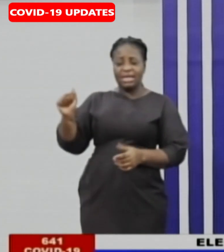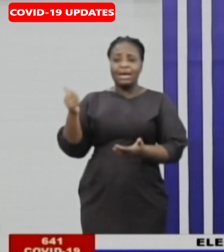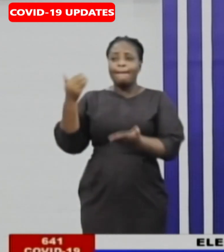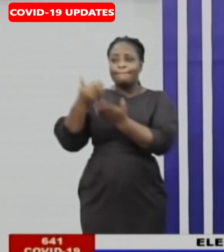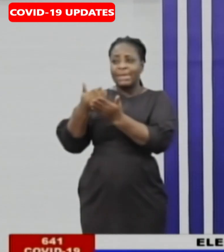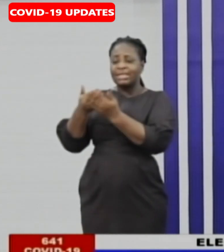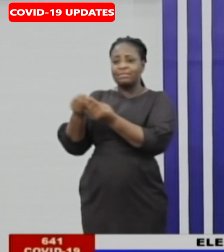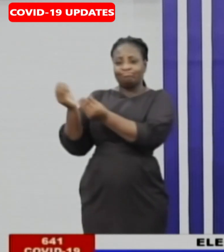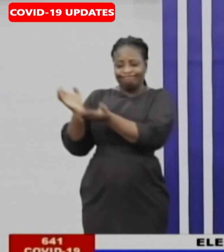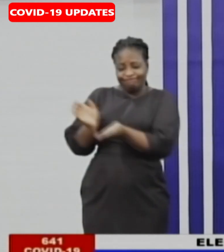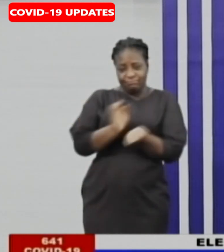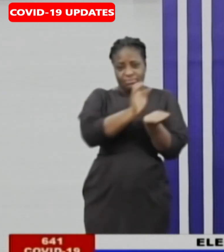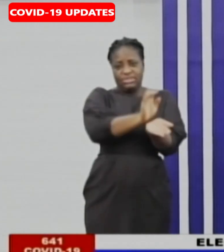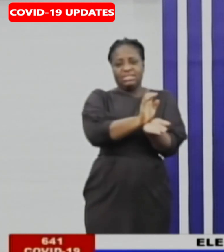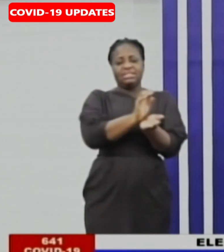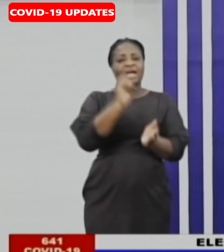is equivalent to